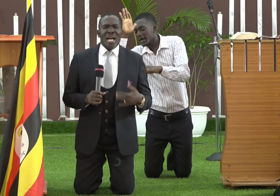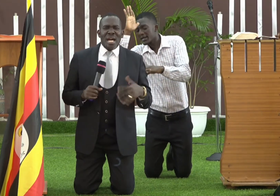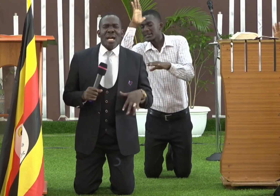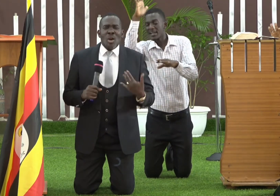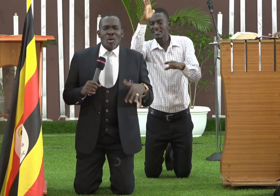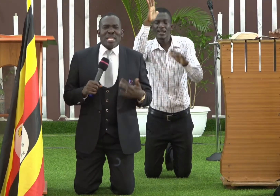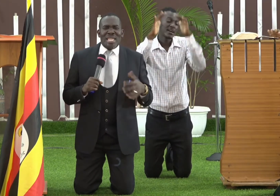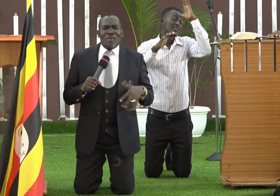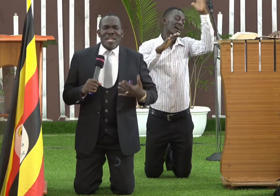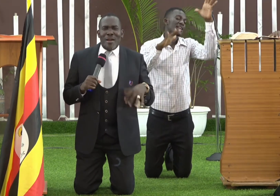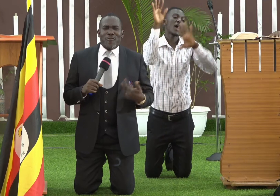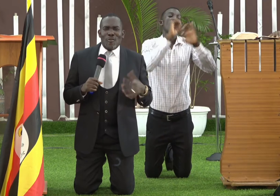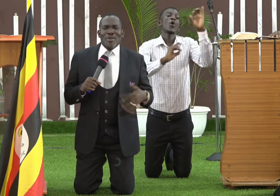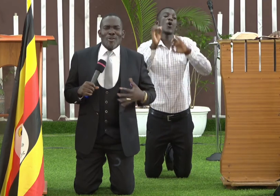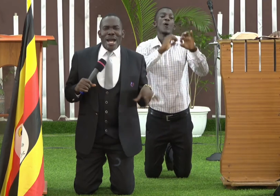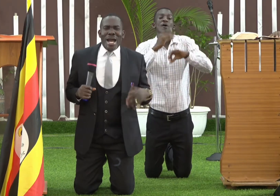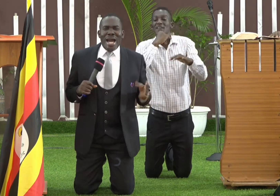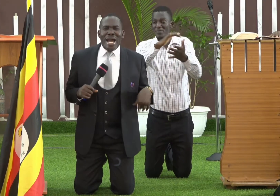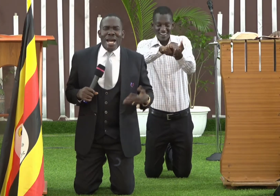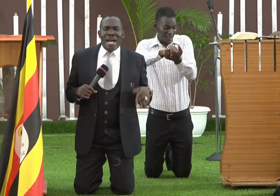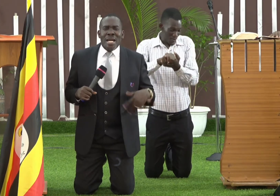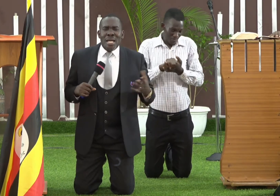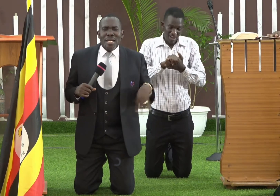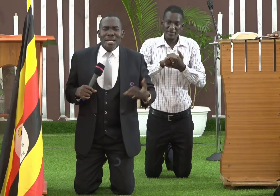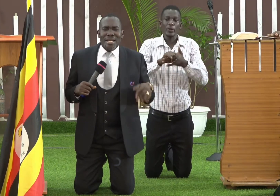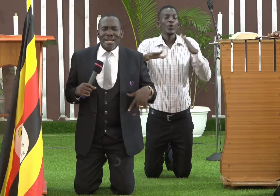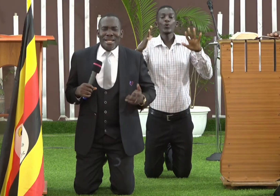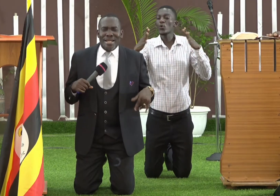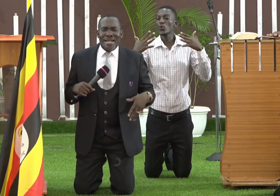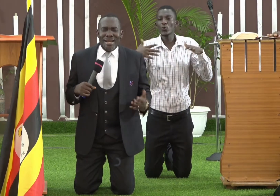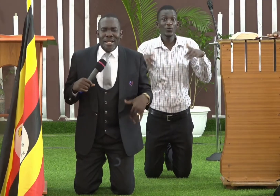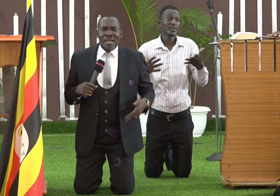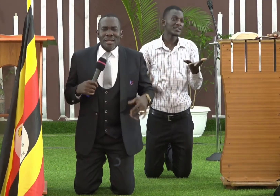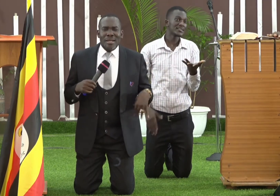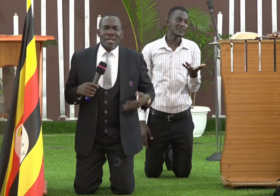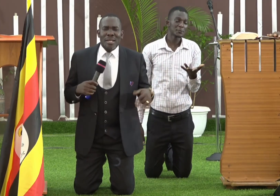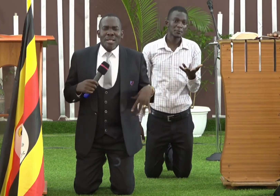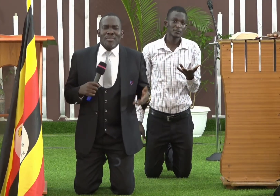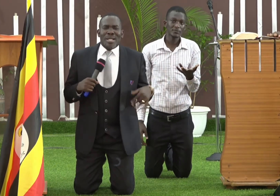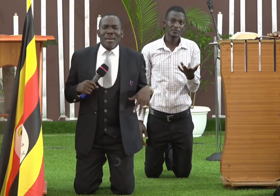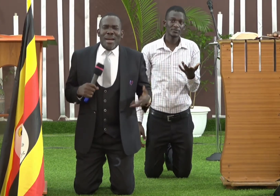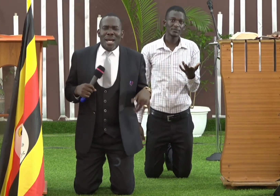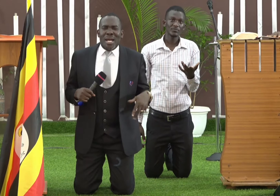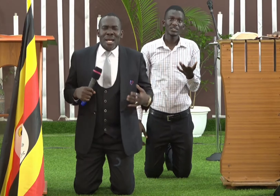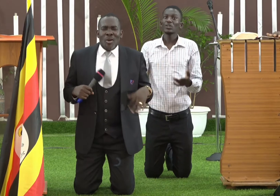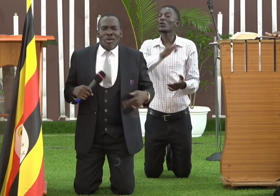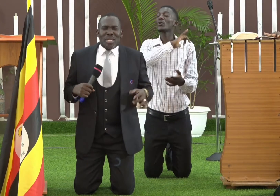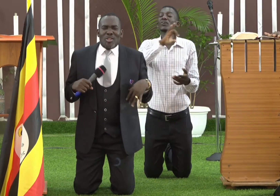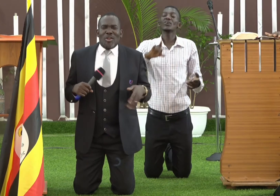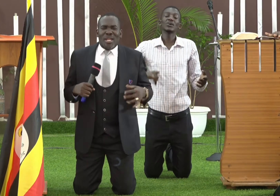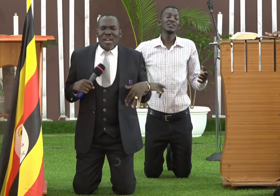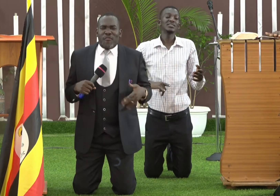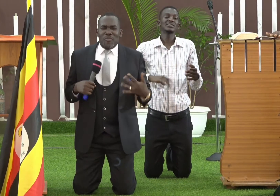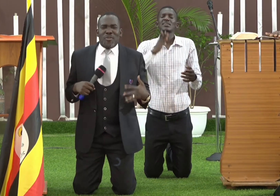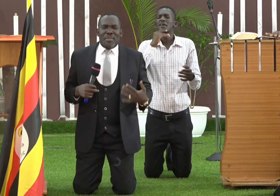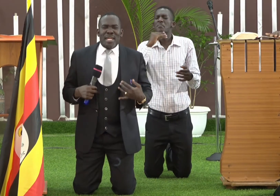Tata, omusajja gwena afumbirwa. Father, the husband that I'm going to take. Mukama,